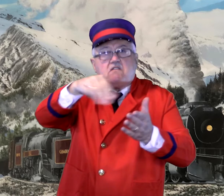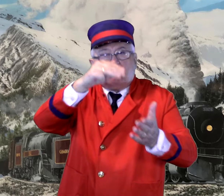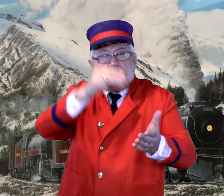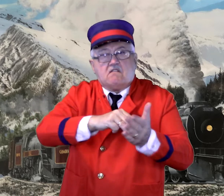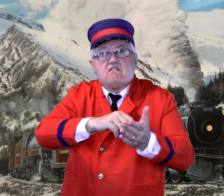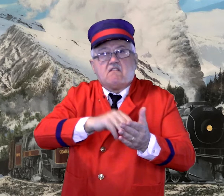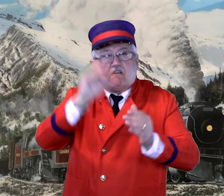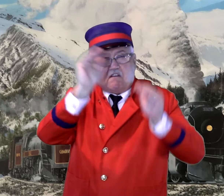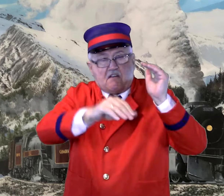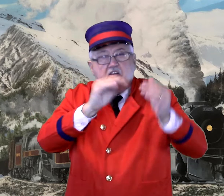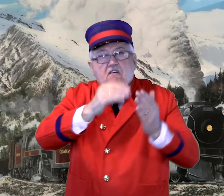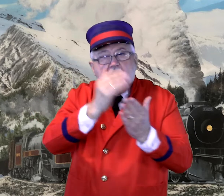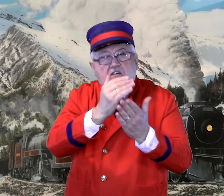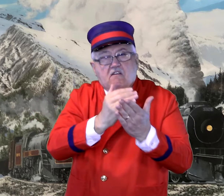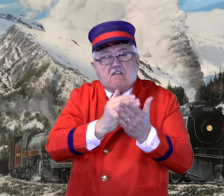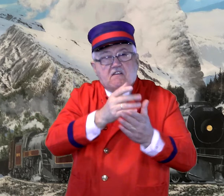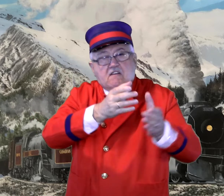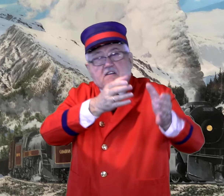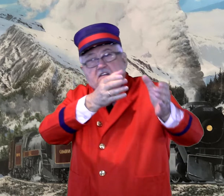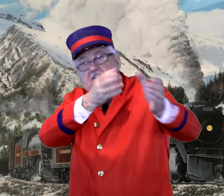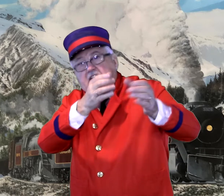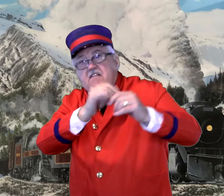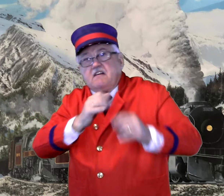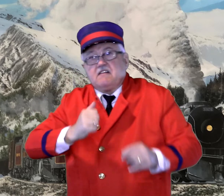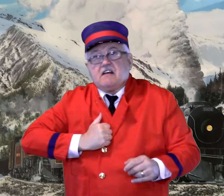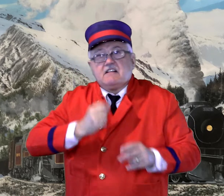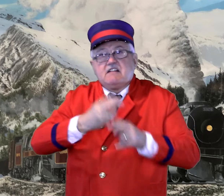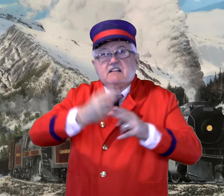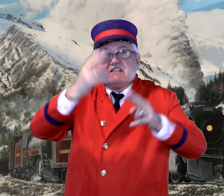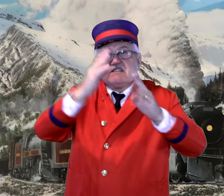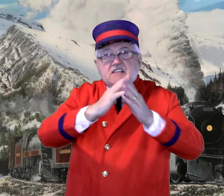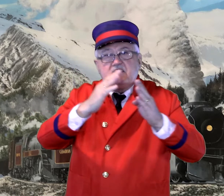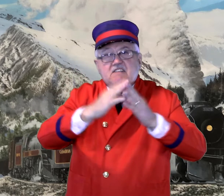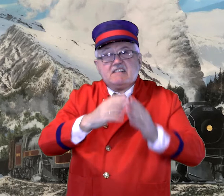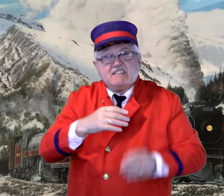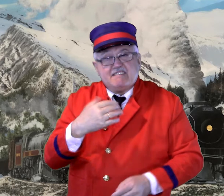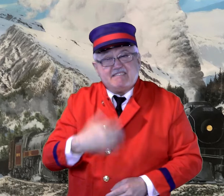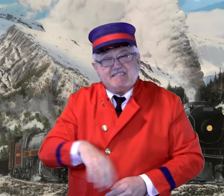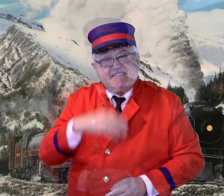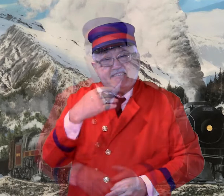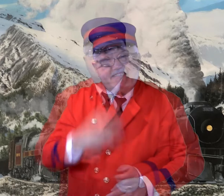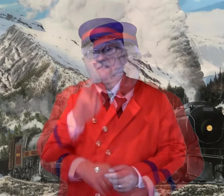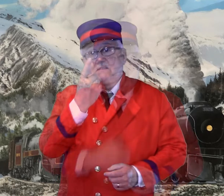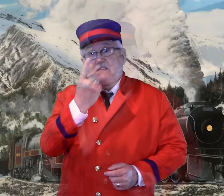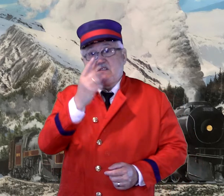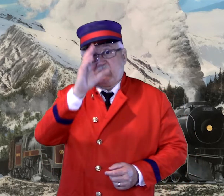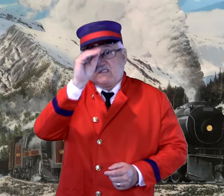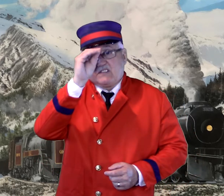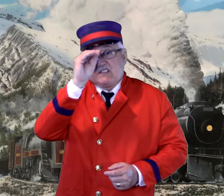was Regina, Winnipeg, and how long, all the way to Montreal. And they got to know the names of the Canadian